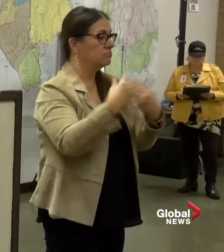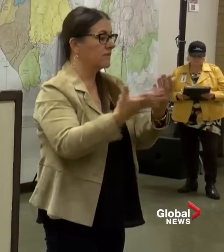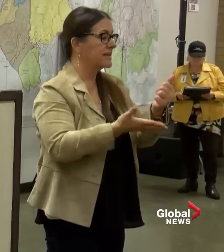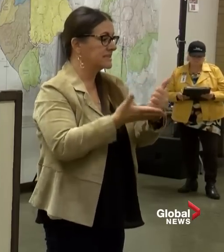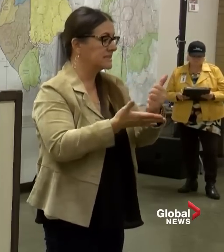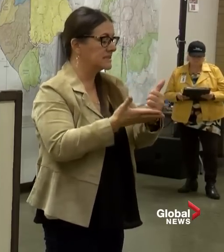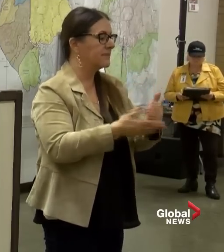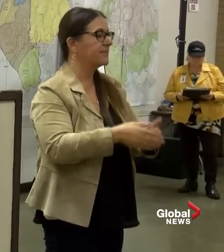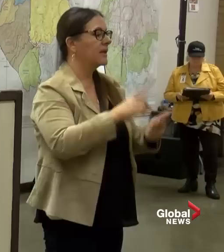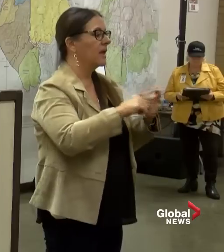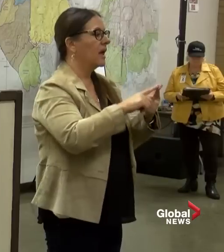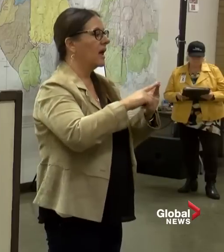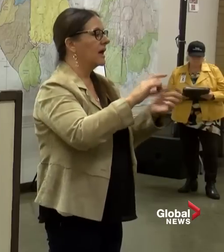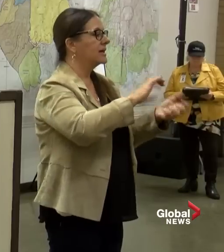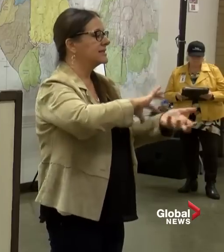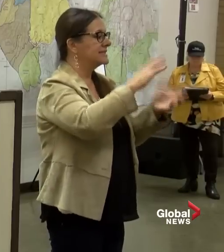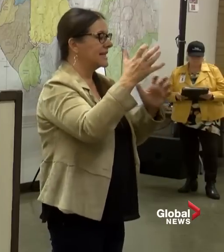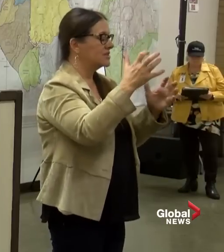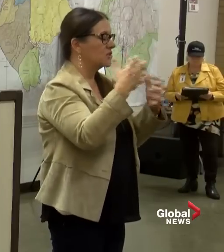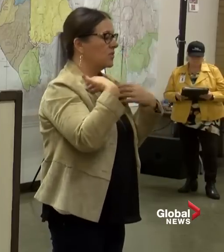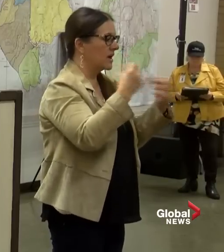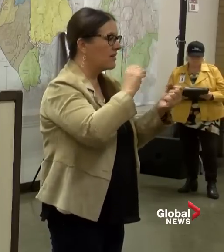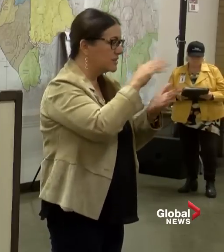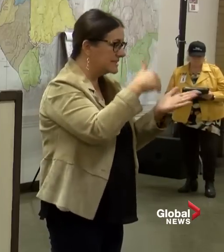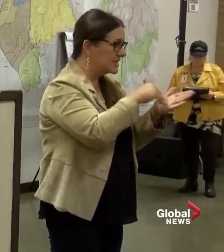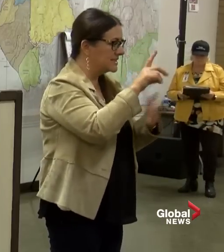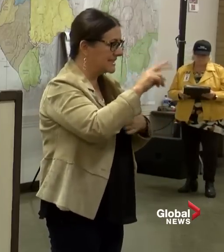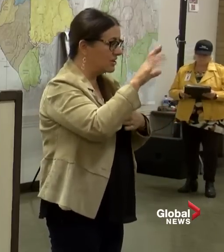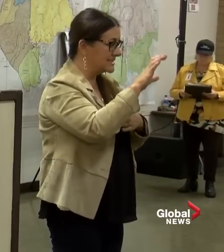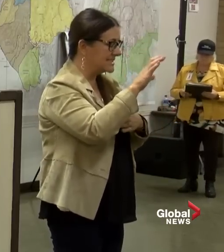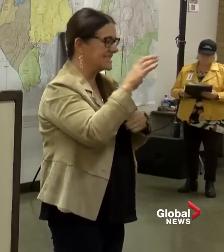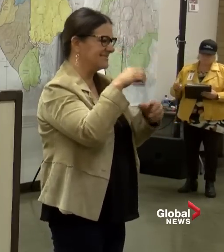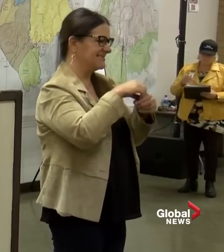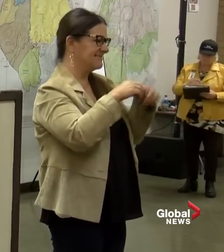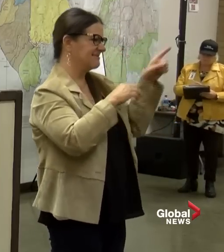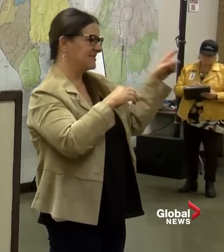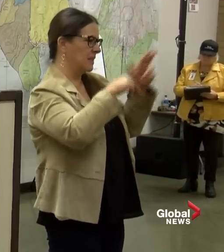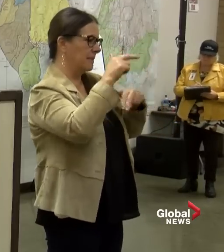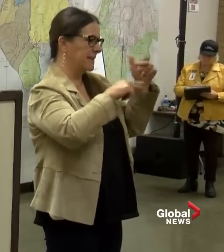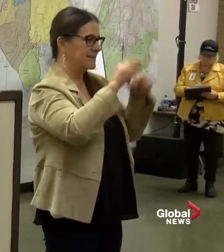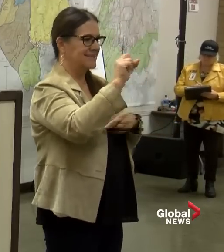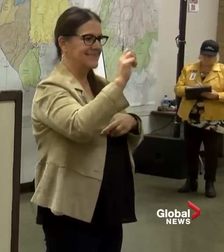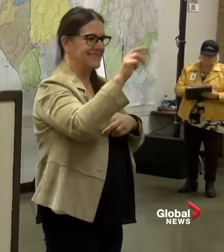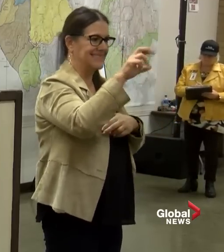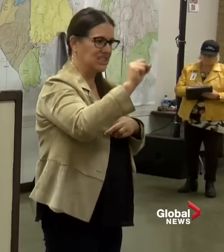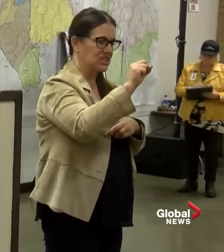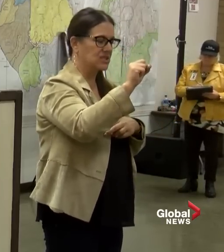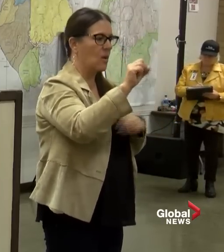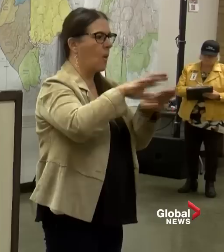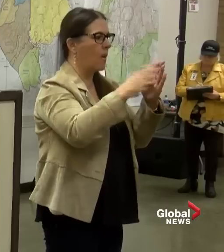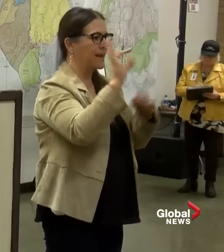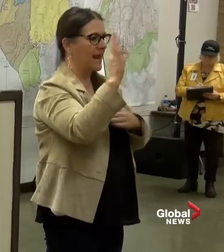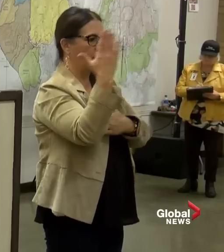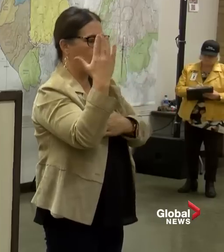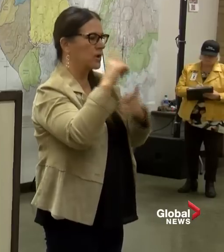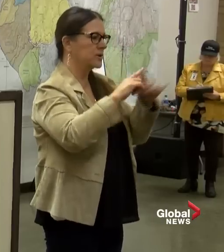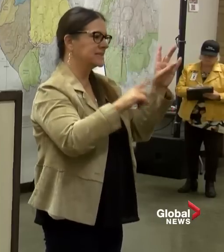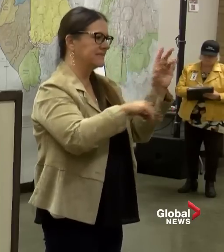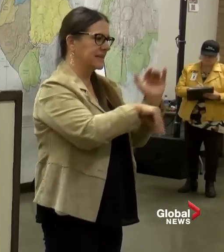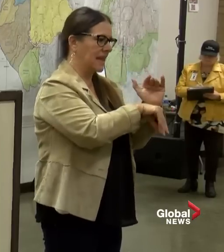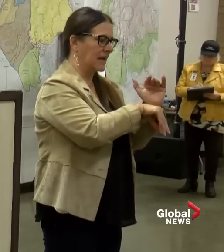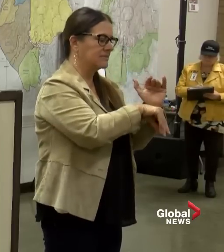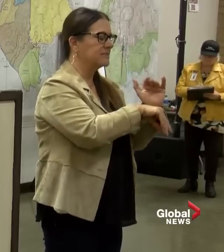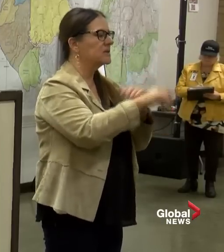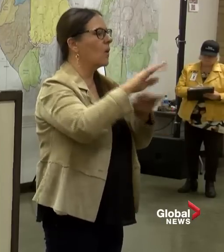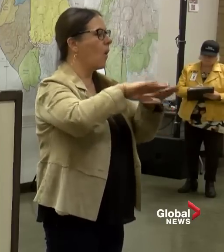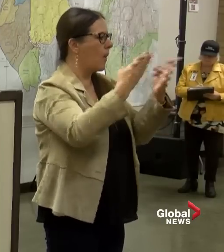Disaster Recovery Center and there at the Sears, it's open 9 to 7, 7 days a week. It will be open tomorrow